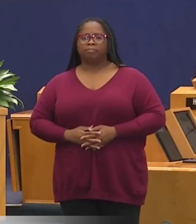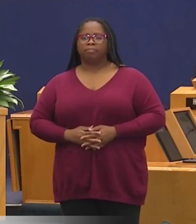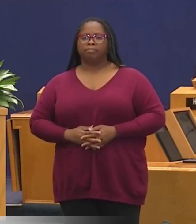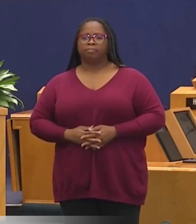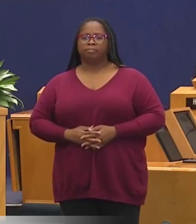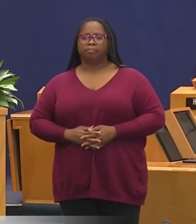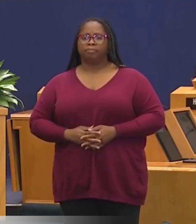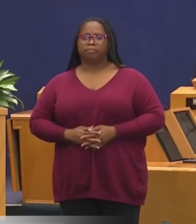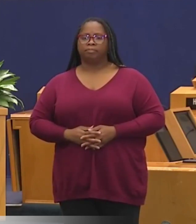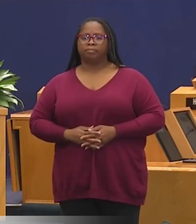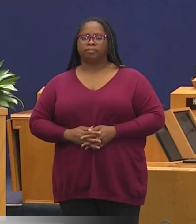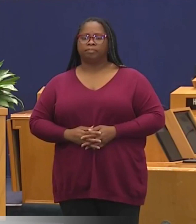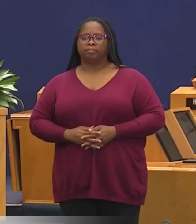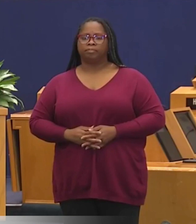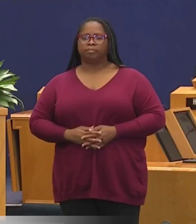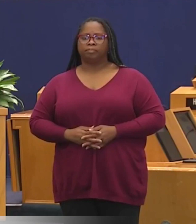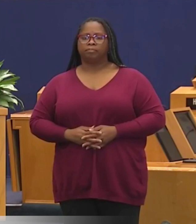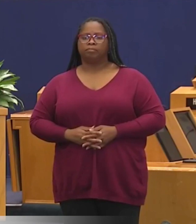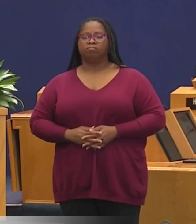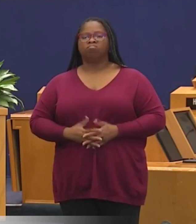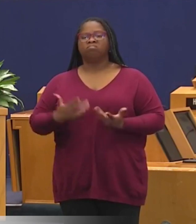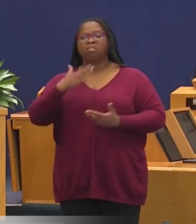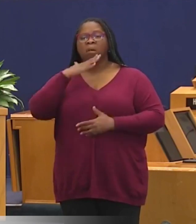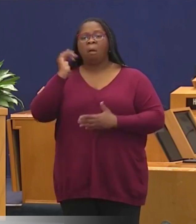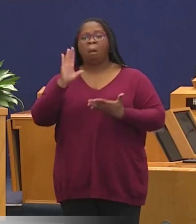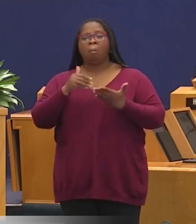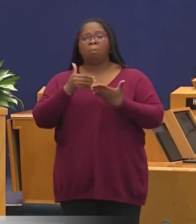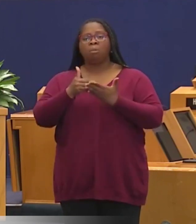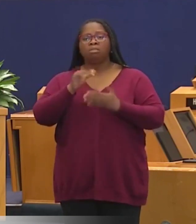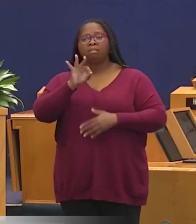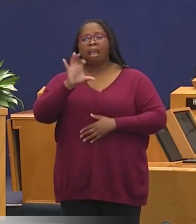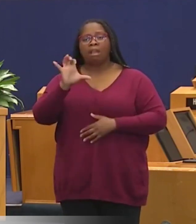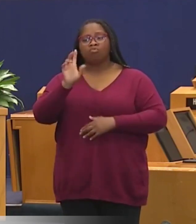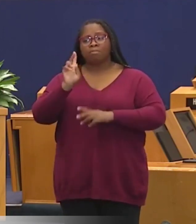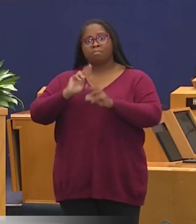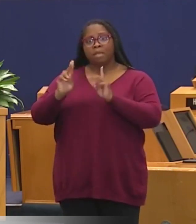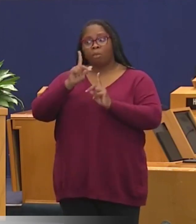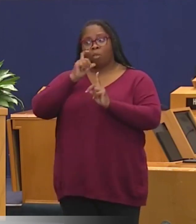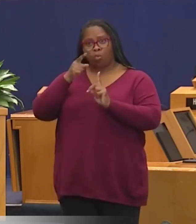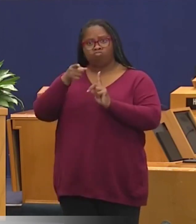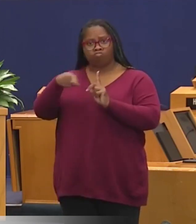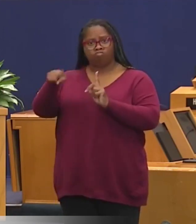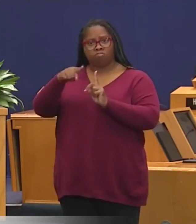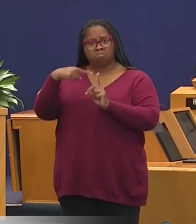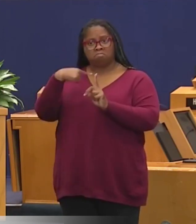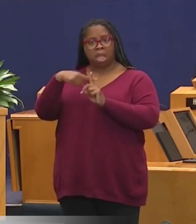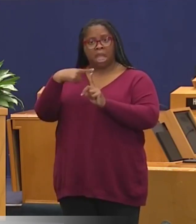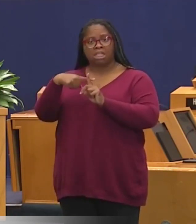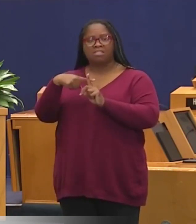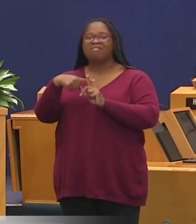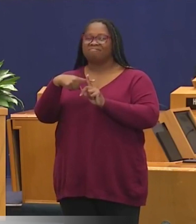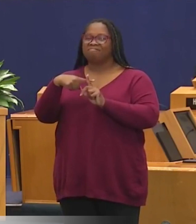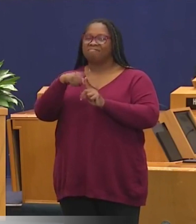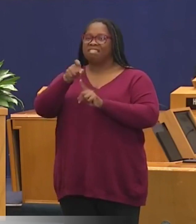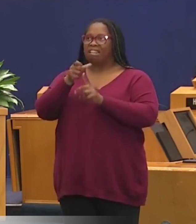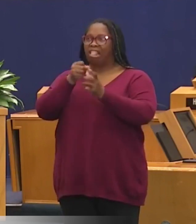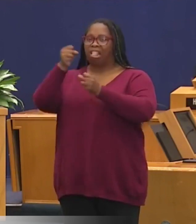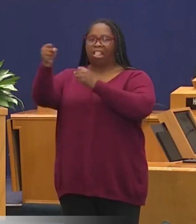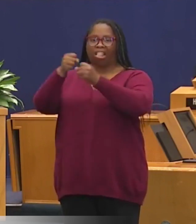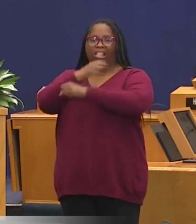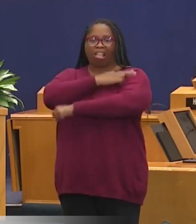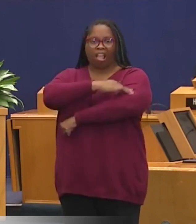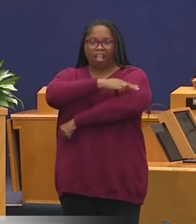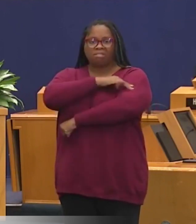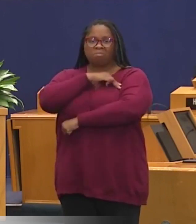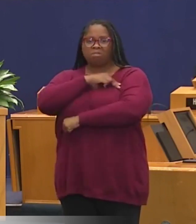About almost 900 cases at some point of people who've been positive for COVID-19 have needed to be hospitalized, and